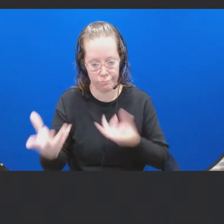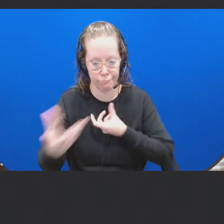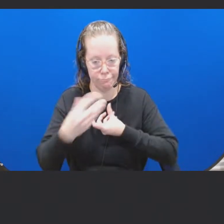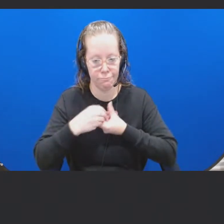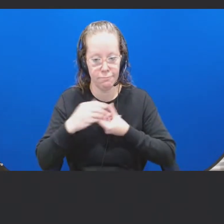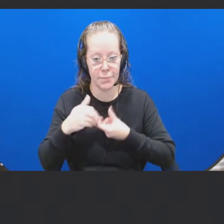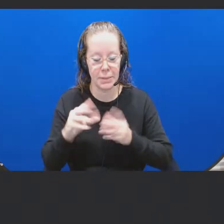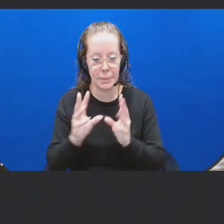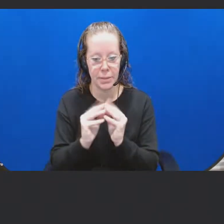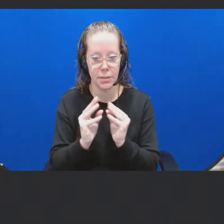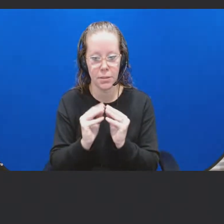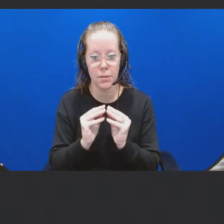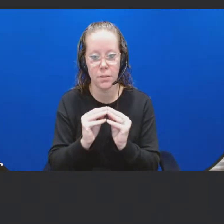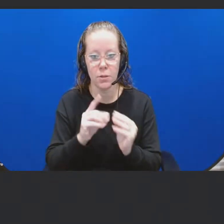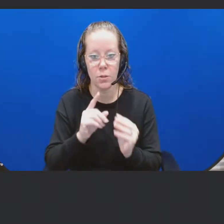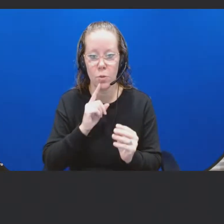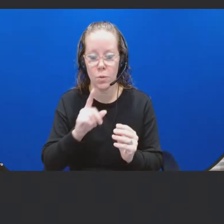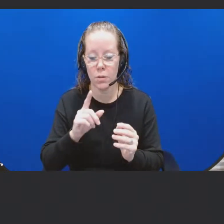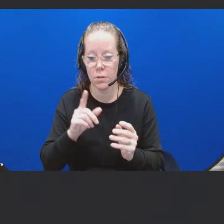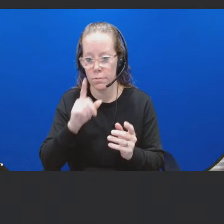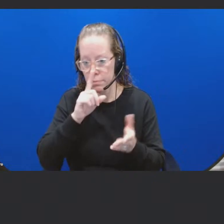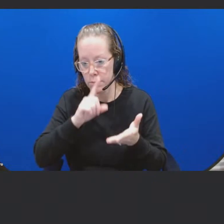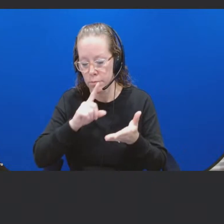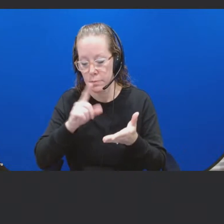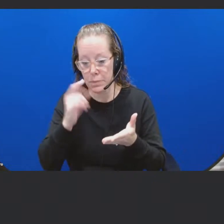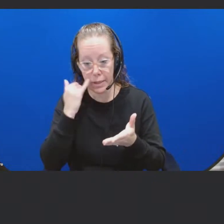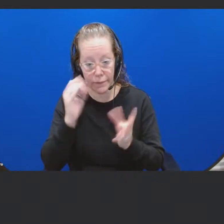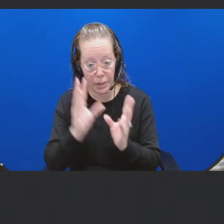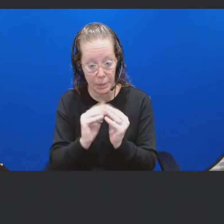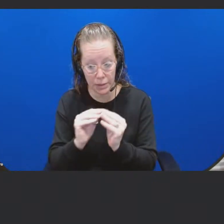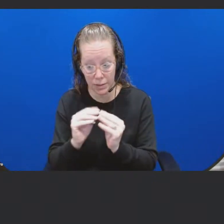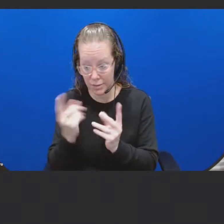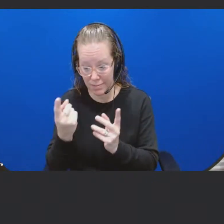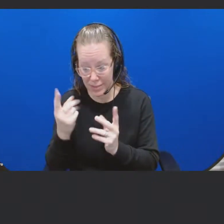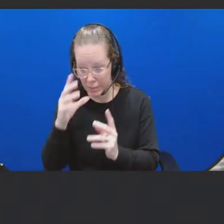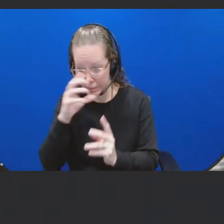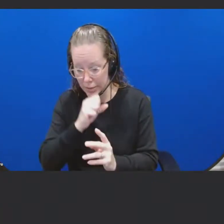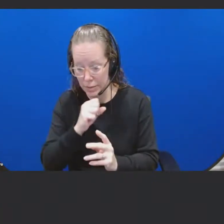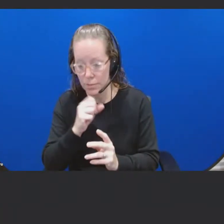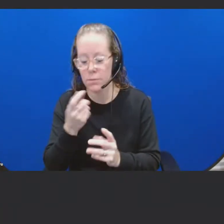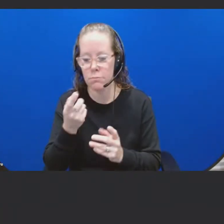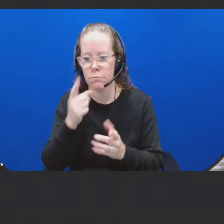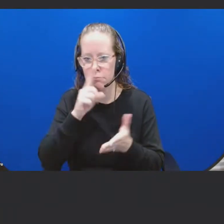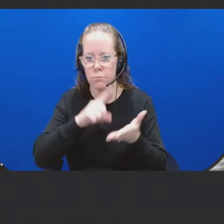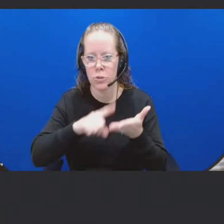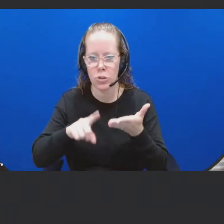can review this meeting if you have. Rumble YouTube channel. Sorry,